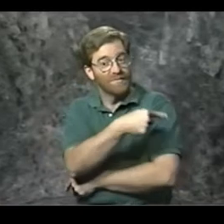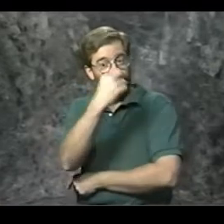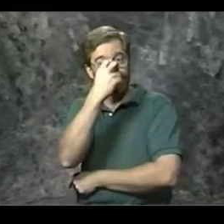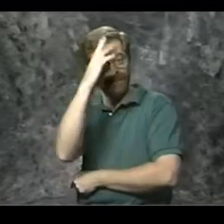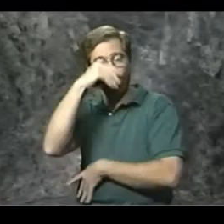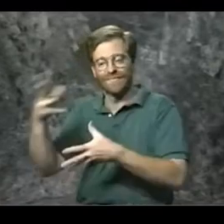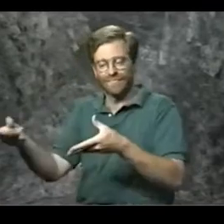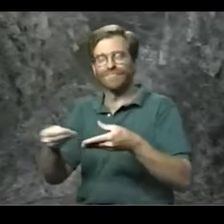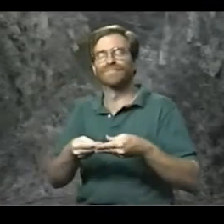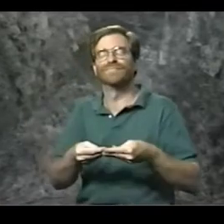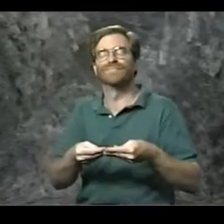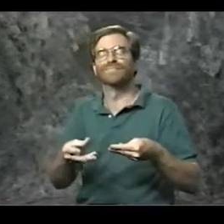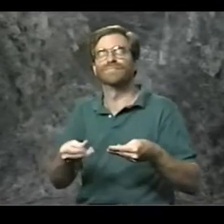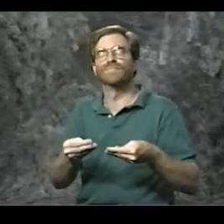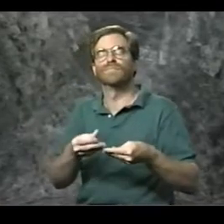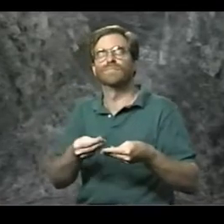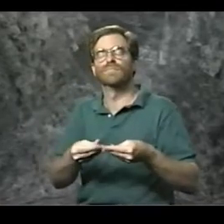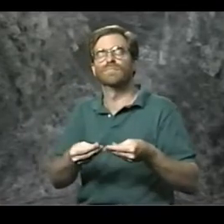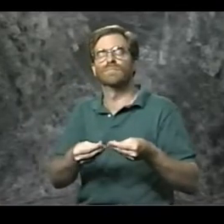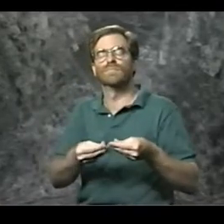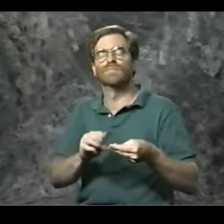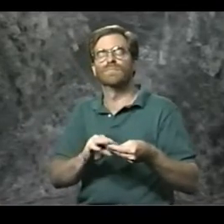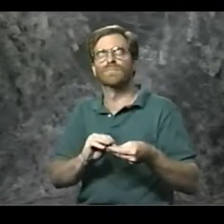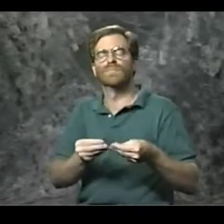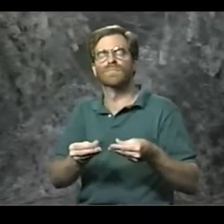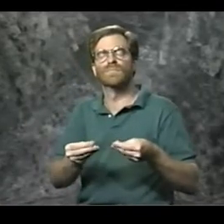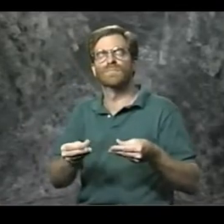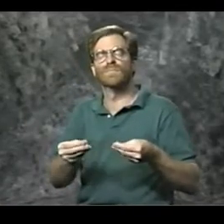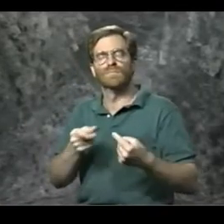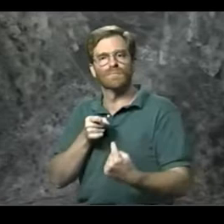And you could see what was inside these bags. I mean, it was just clear plastic.